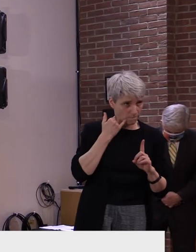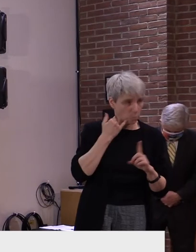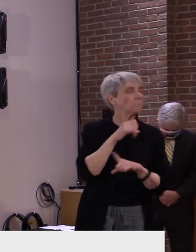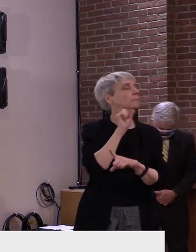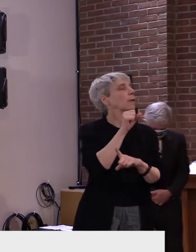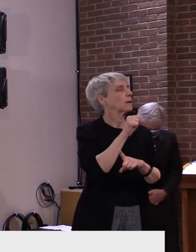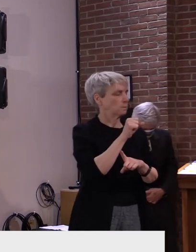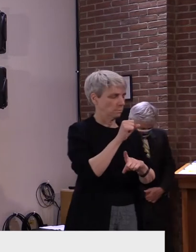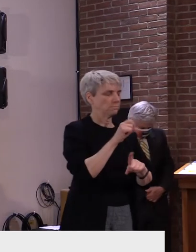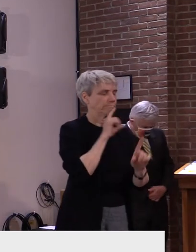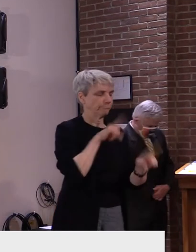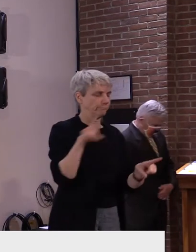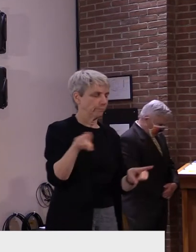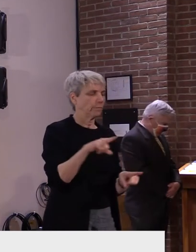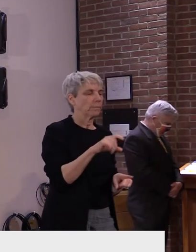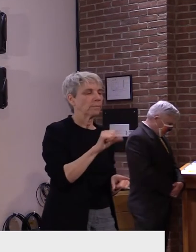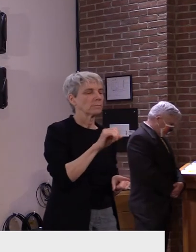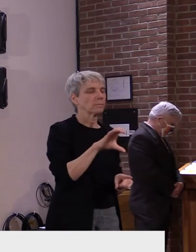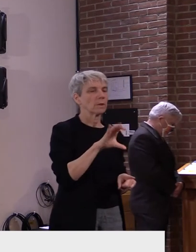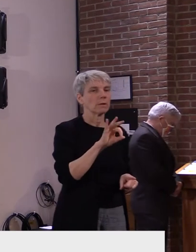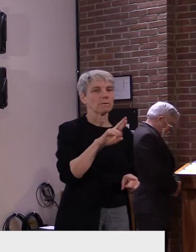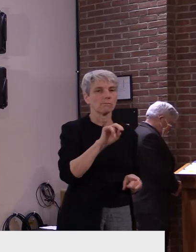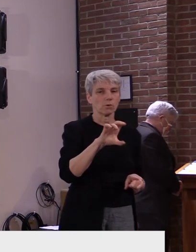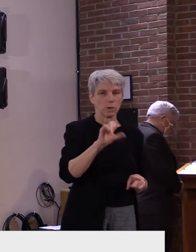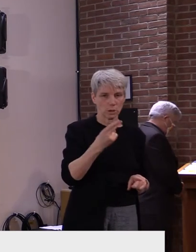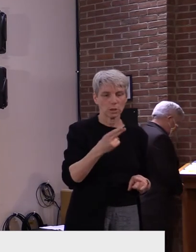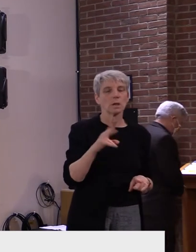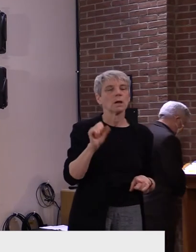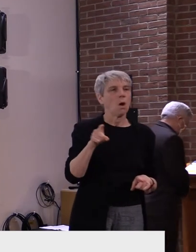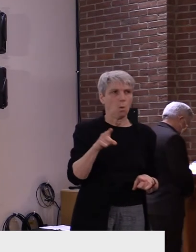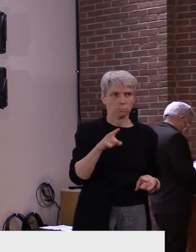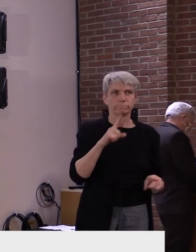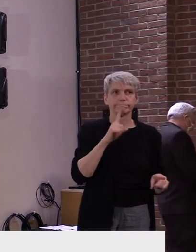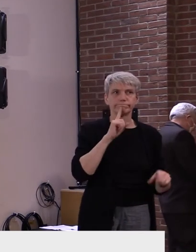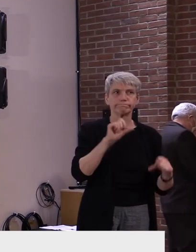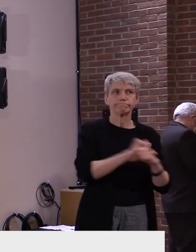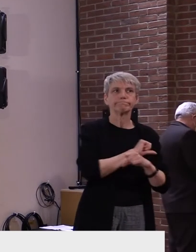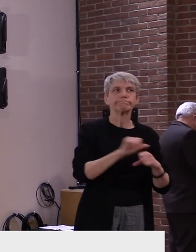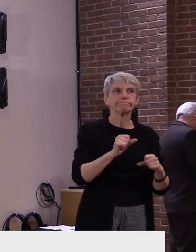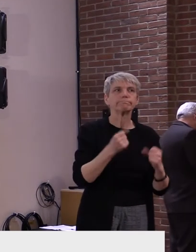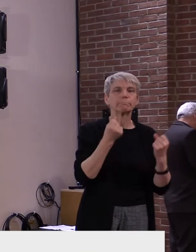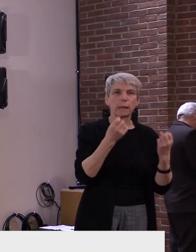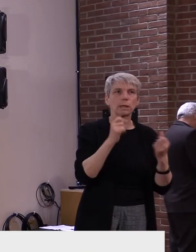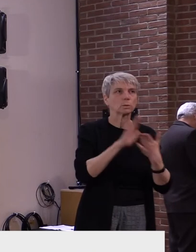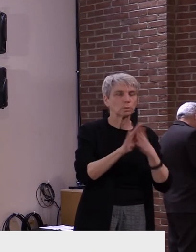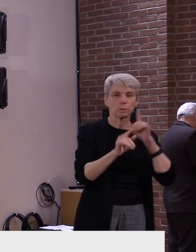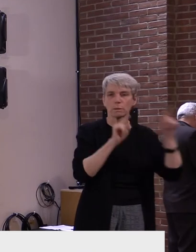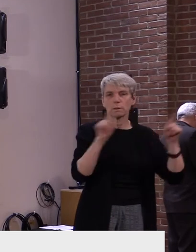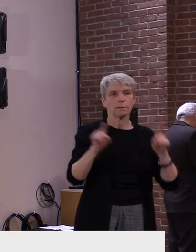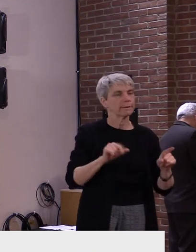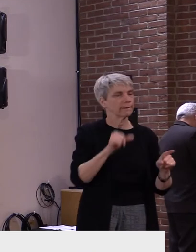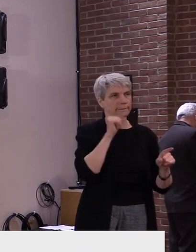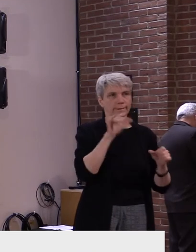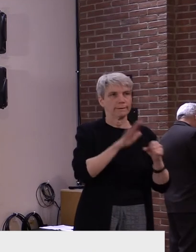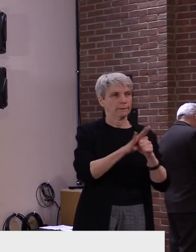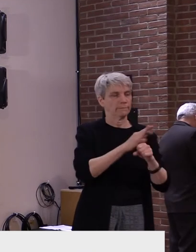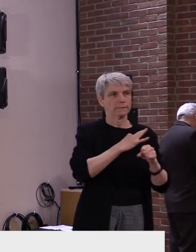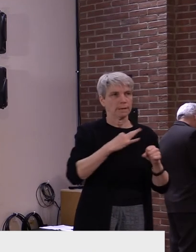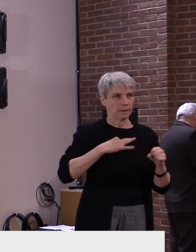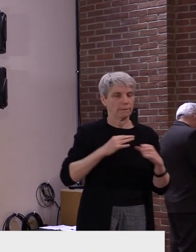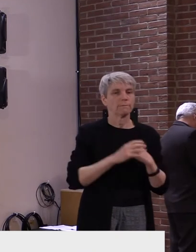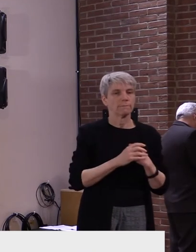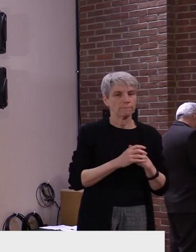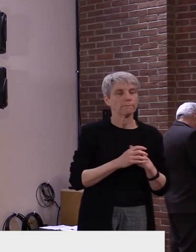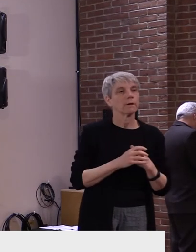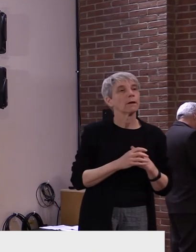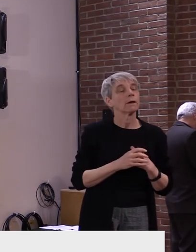you yes uh yeah the issue is staffing shortages is a very real one um you know it's gonna existed prior to the emergency but certainly